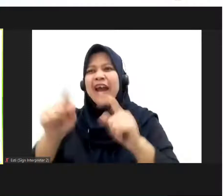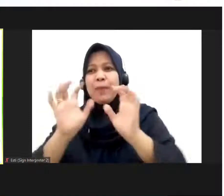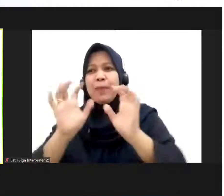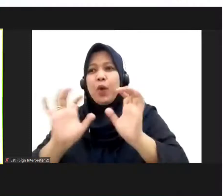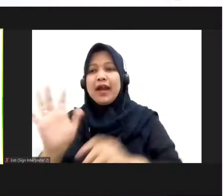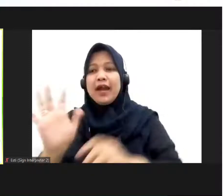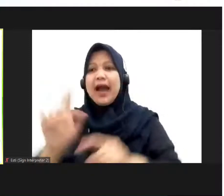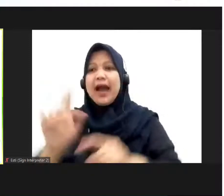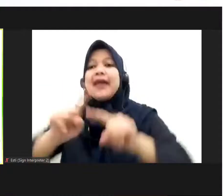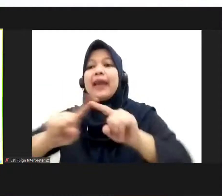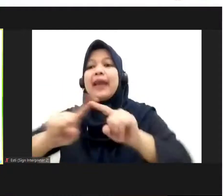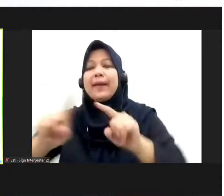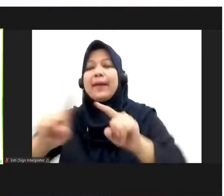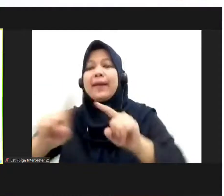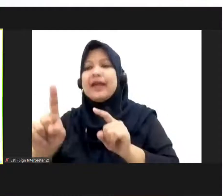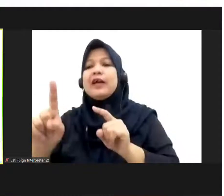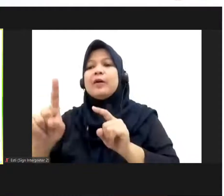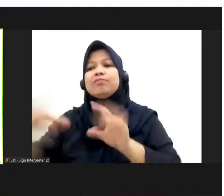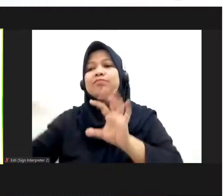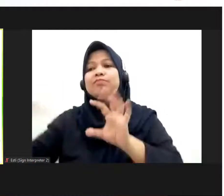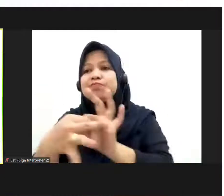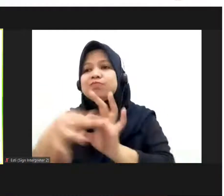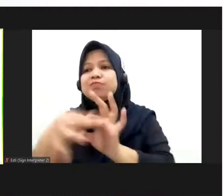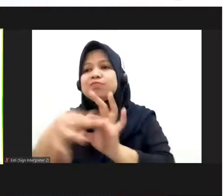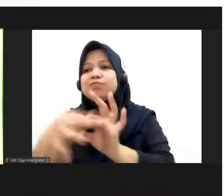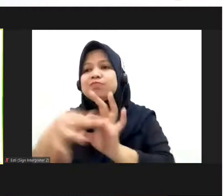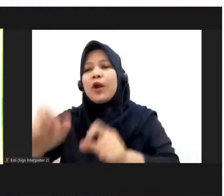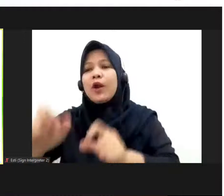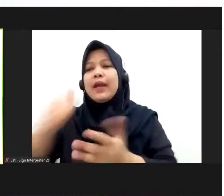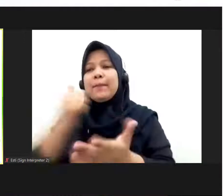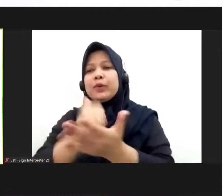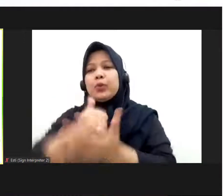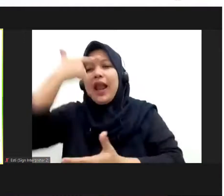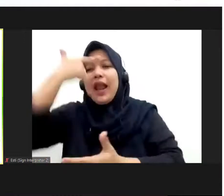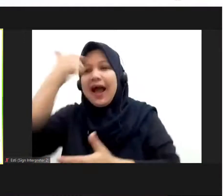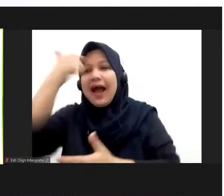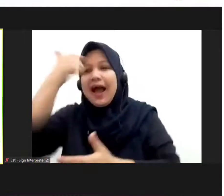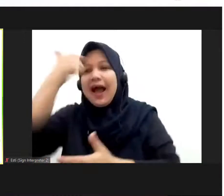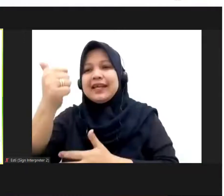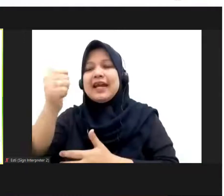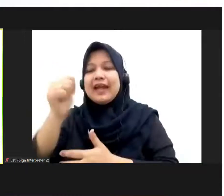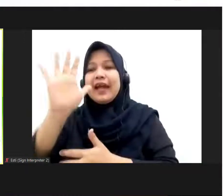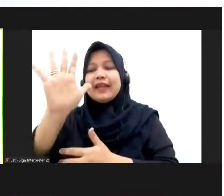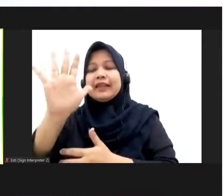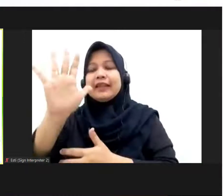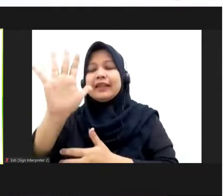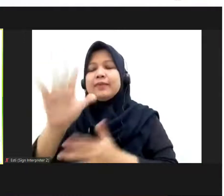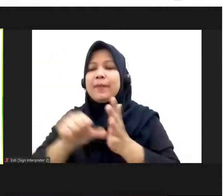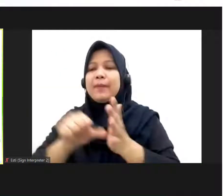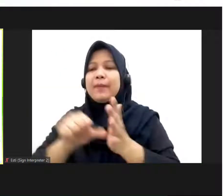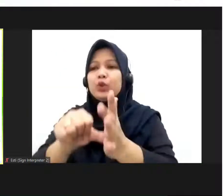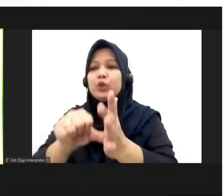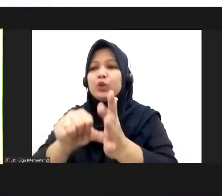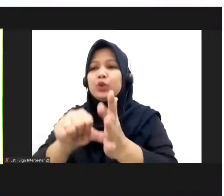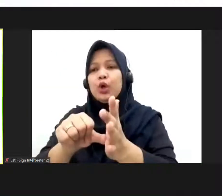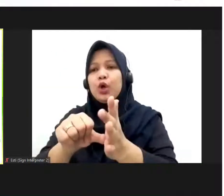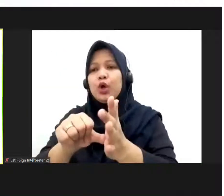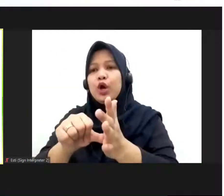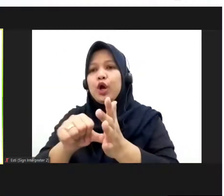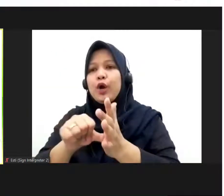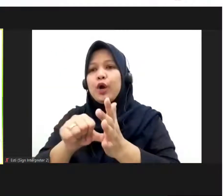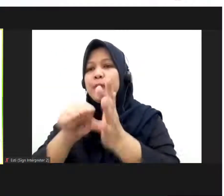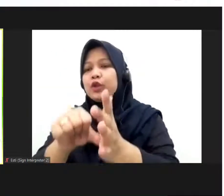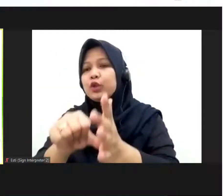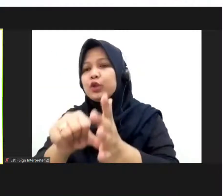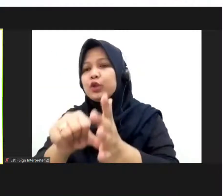their specialties and a bit of resources. We were able to help a lot of frontliners